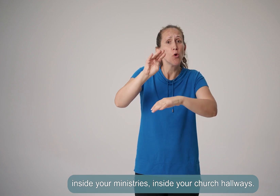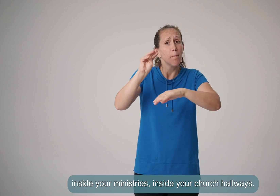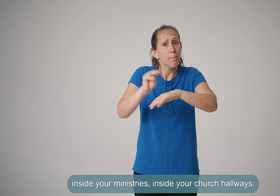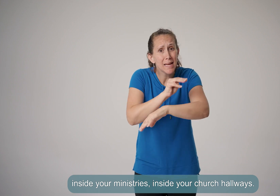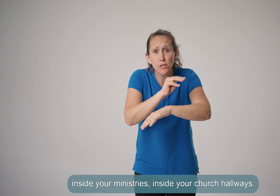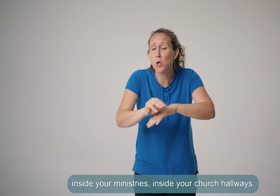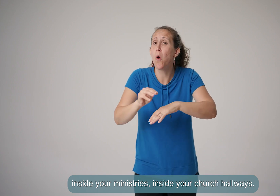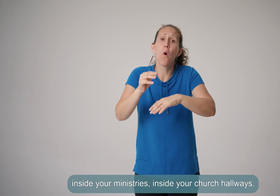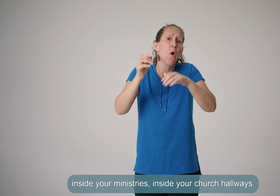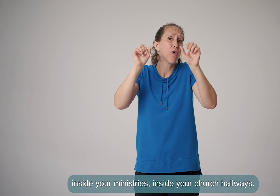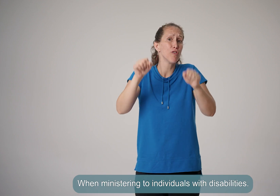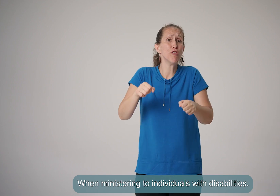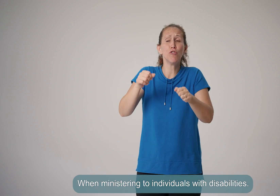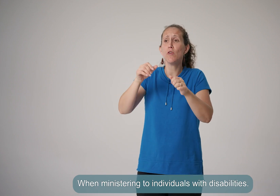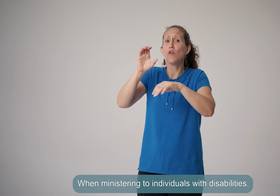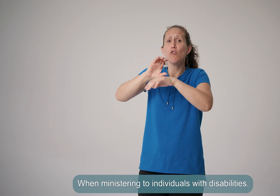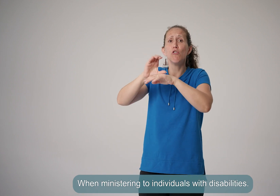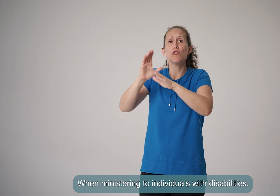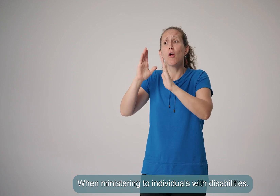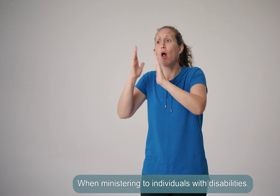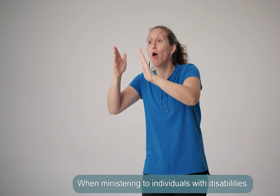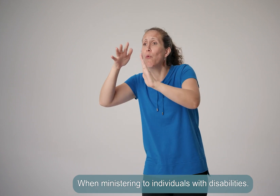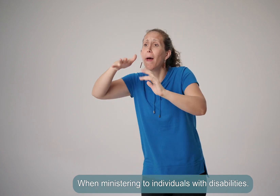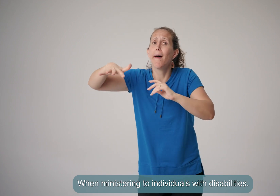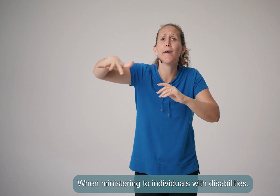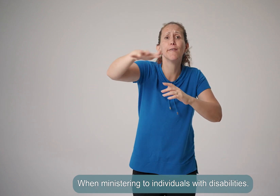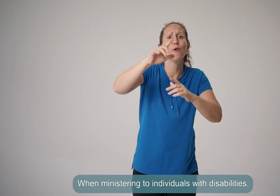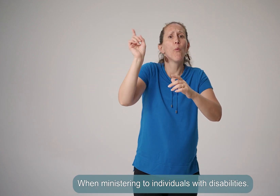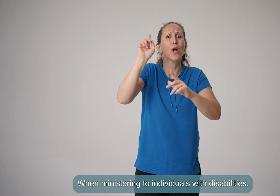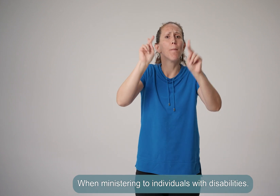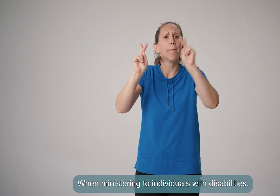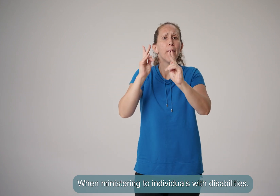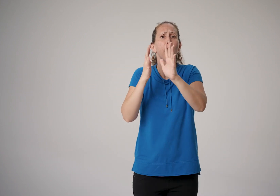your church hallways, when ministering to individuals with disabilities.